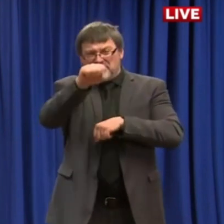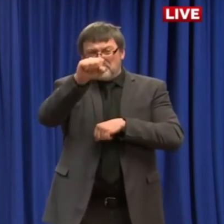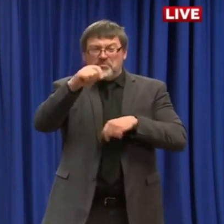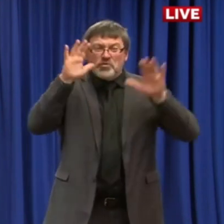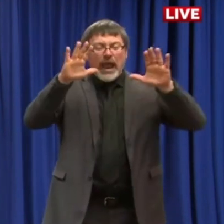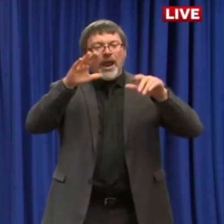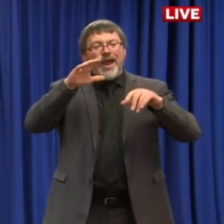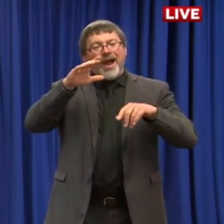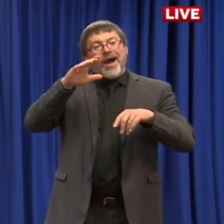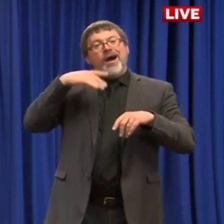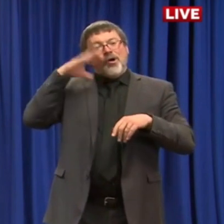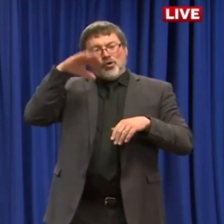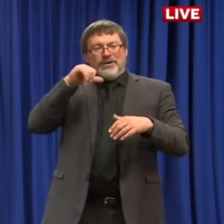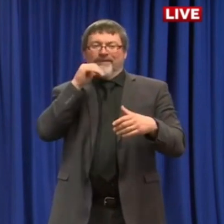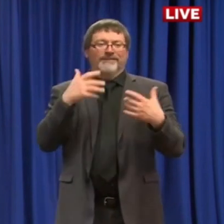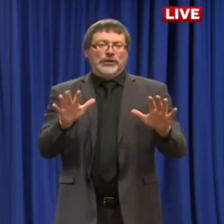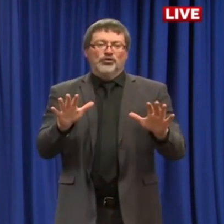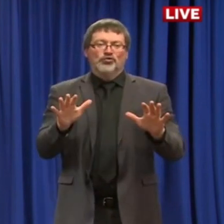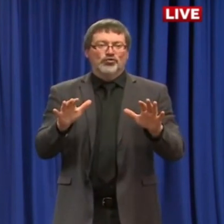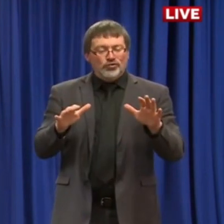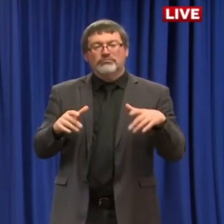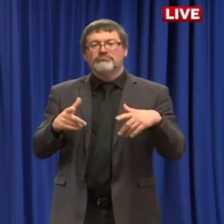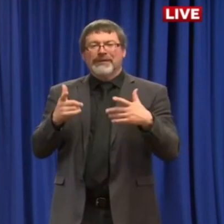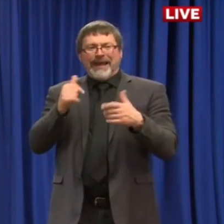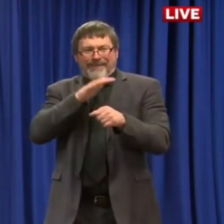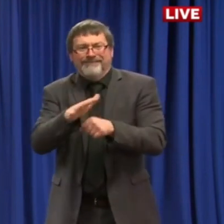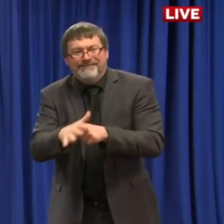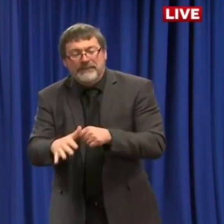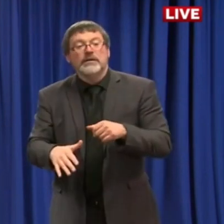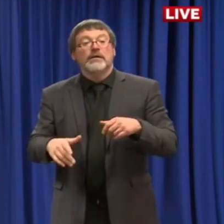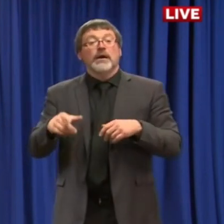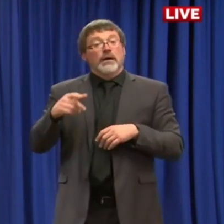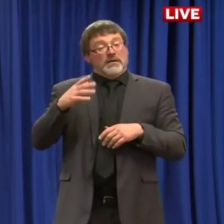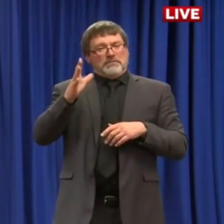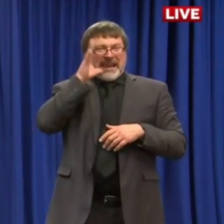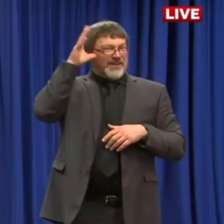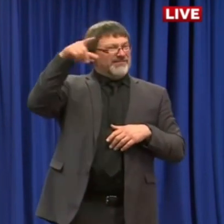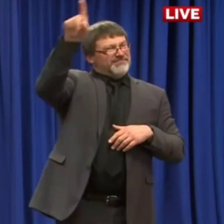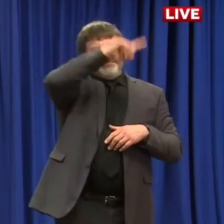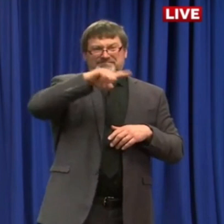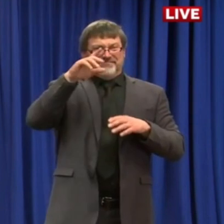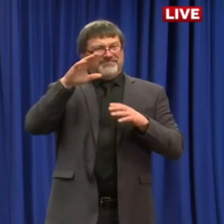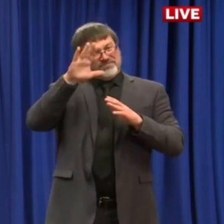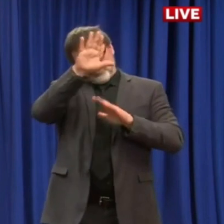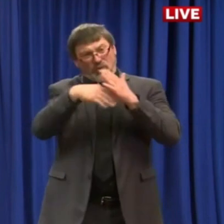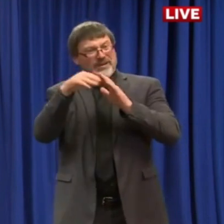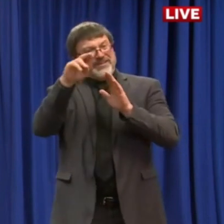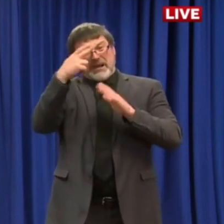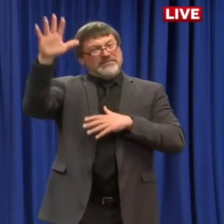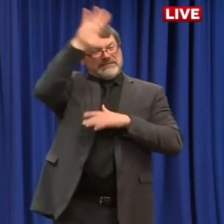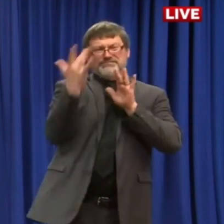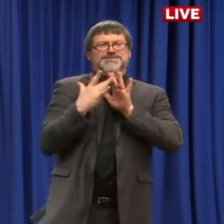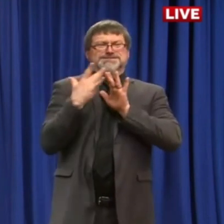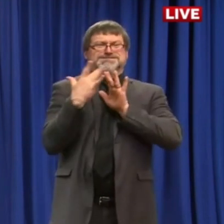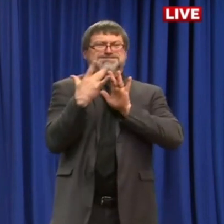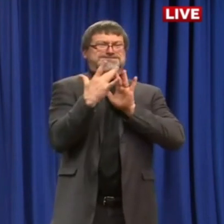stories out there of parents contacting me in different school districts all across the state. They've worked hard, they're right there, but it is exhausting. And I